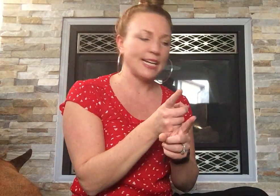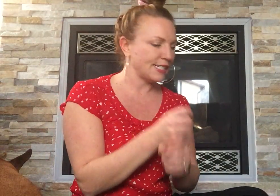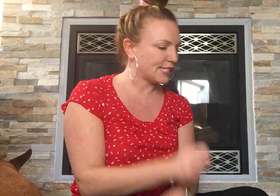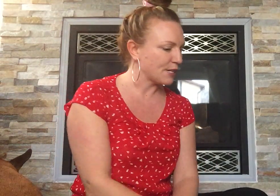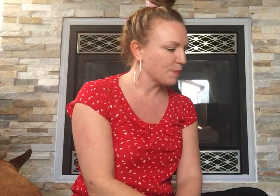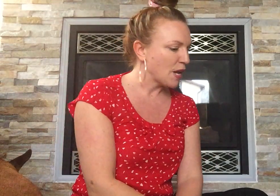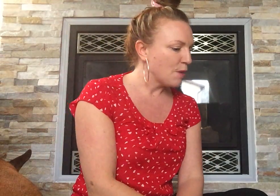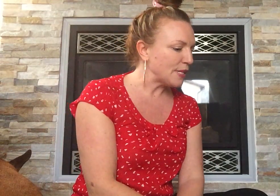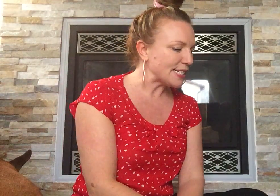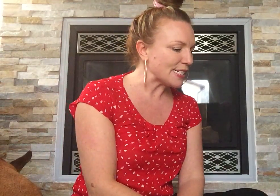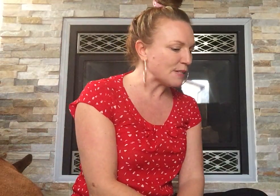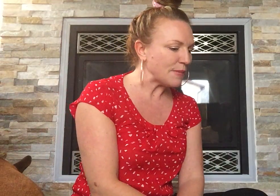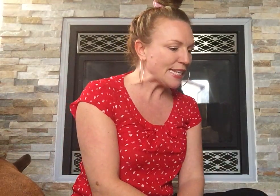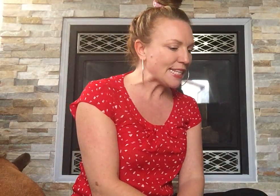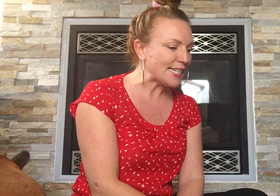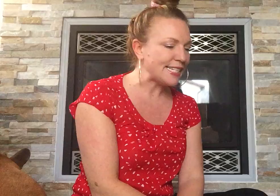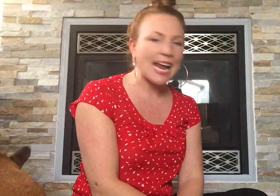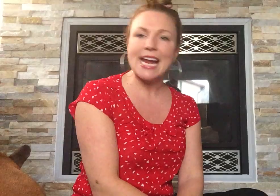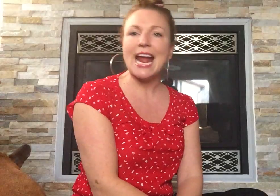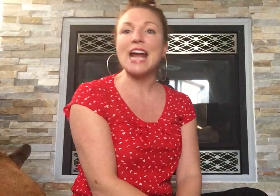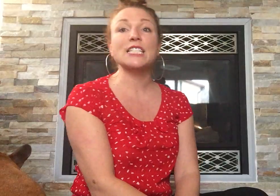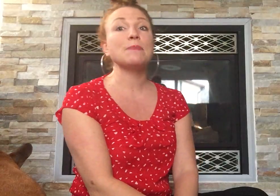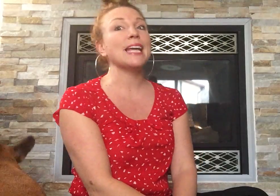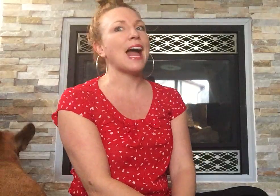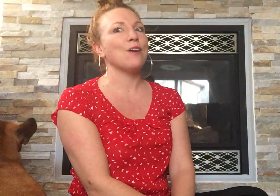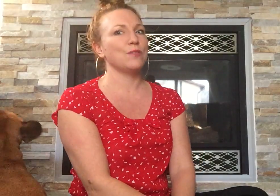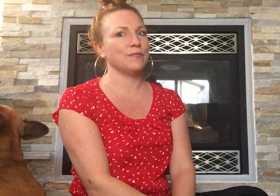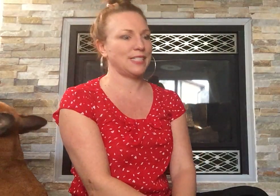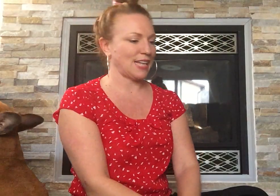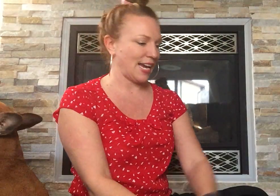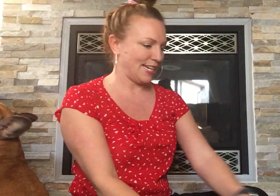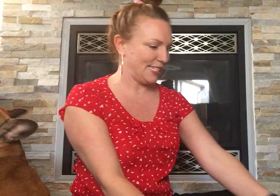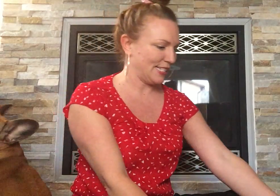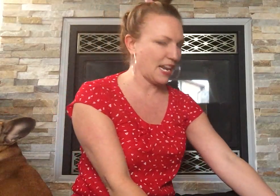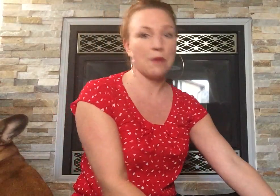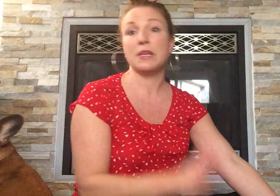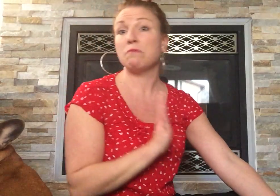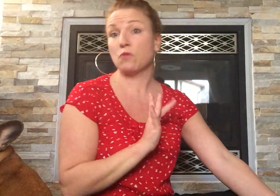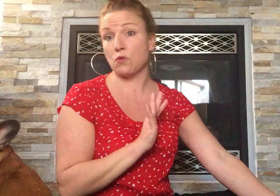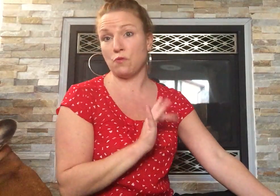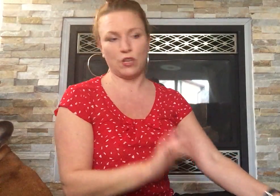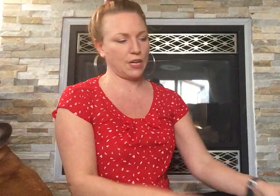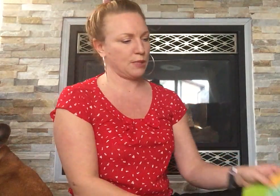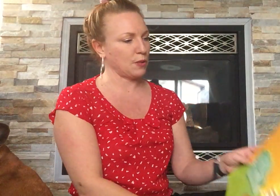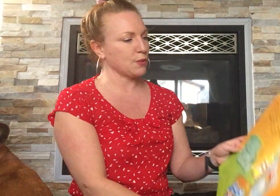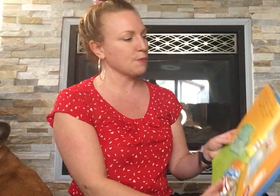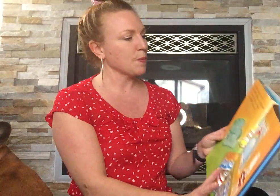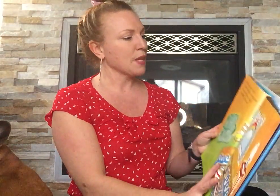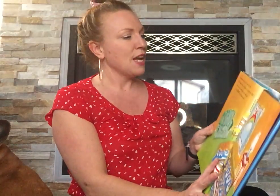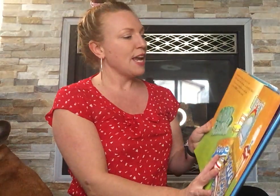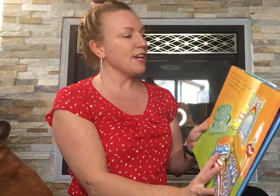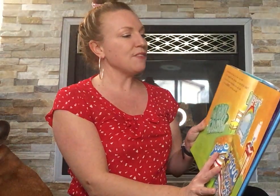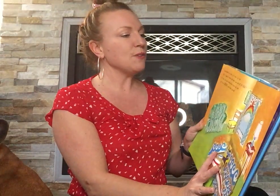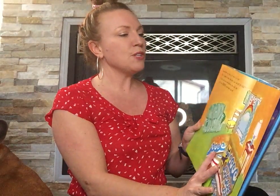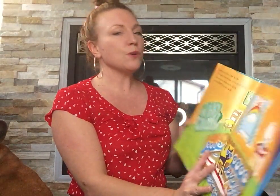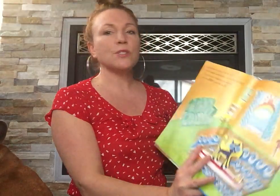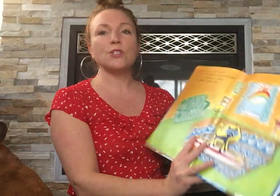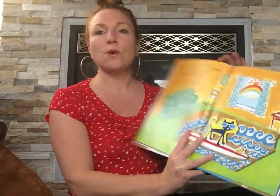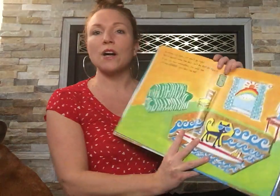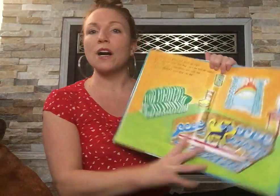right, but it doesn't mean that the day can't be out of sight. Can't be groovy, I suppose. If you use your